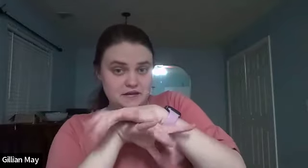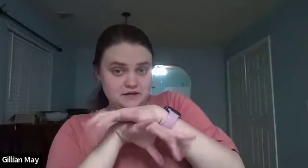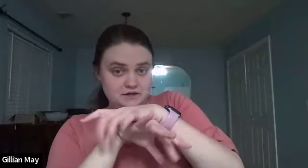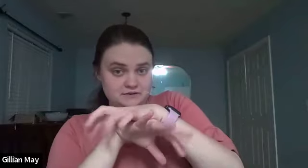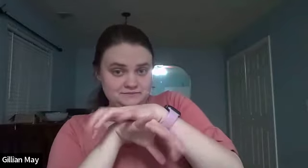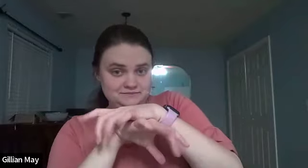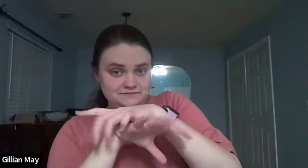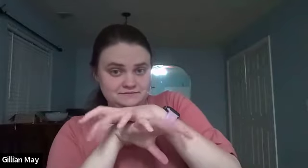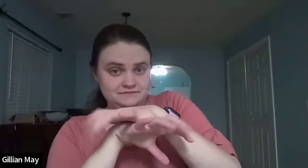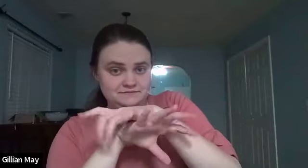spider.